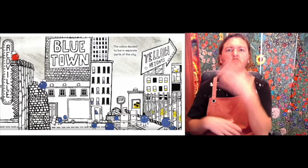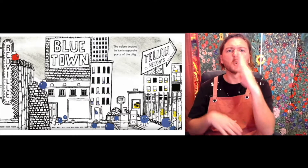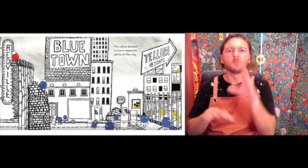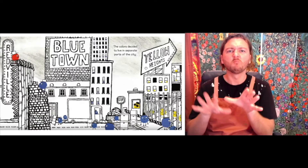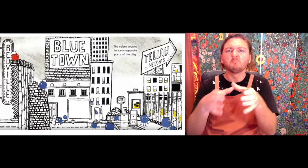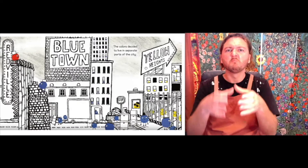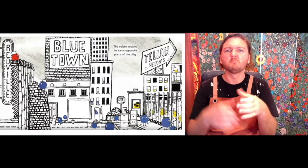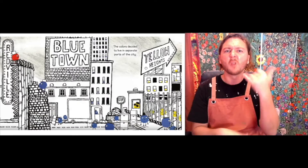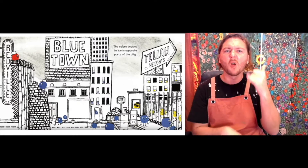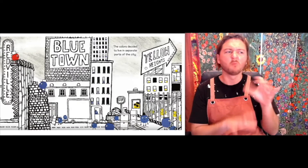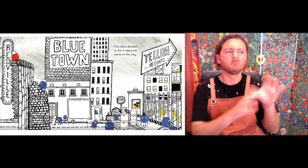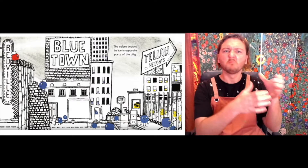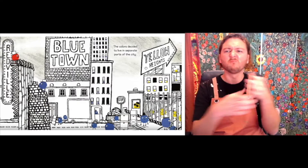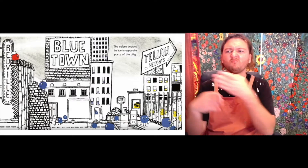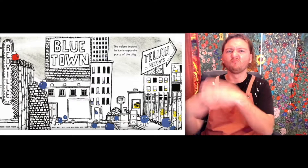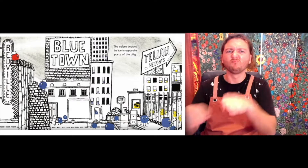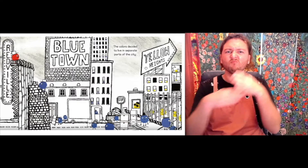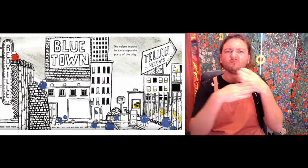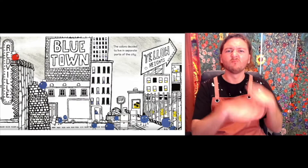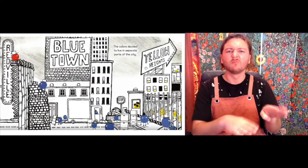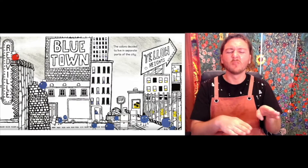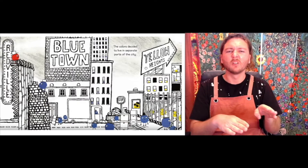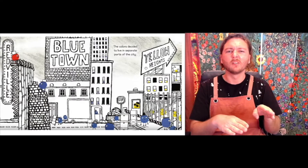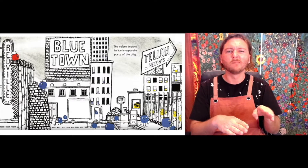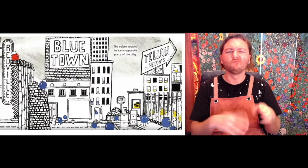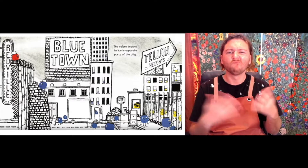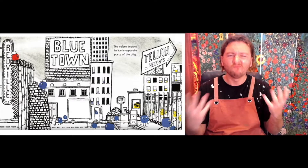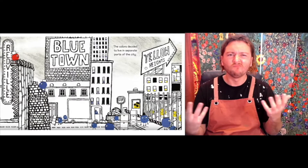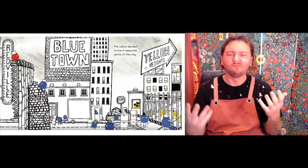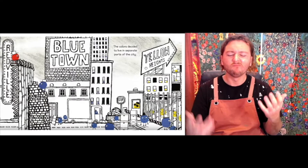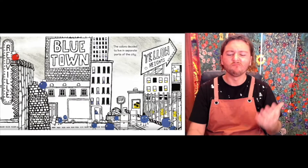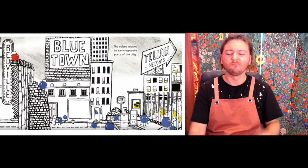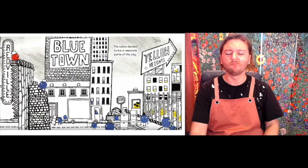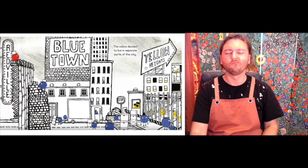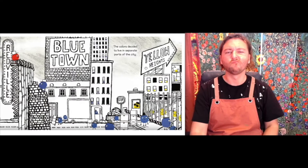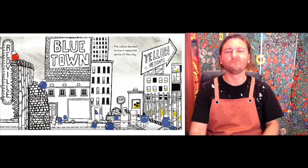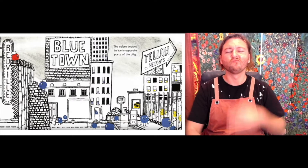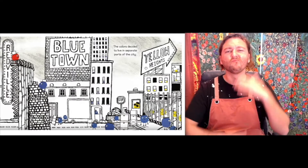So we had our different cliques of the reds, the blues, and the yellows. All kinds of division happening.